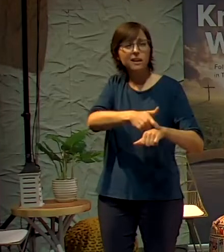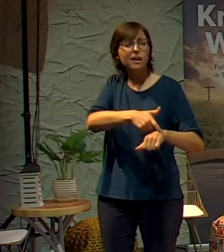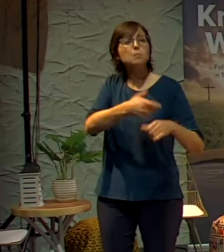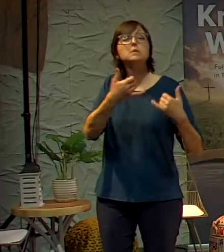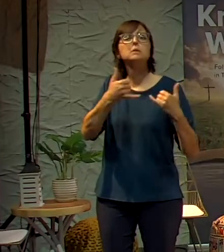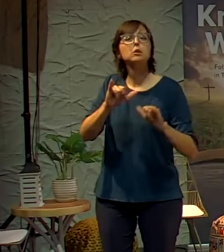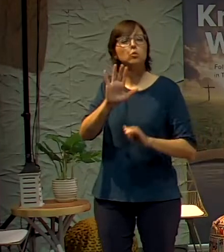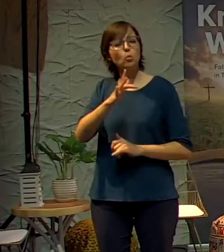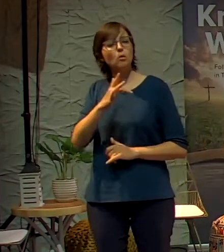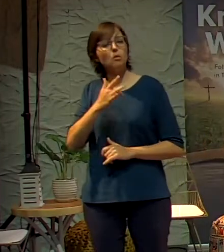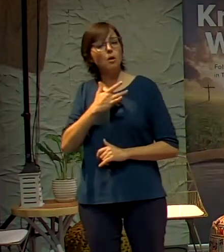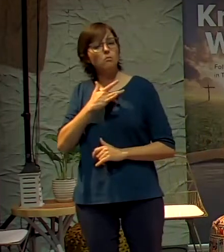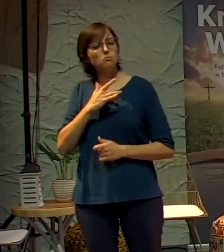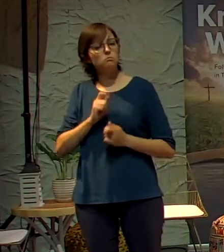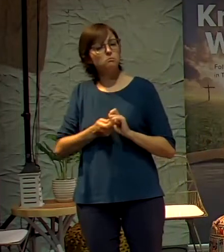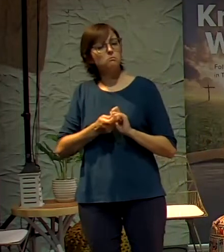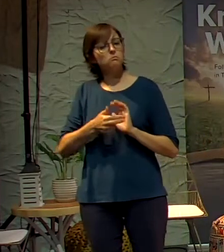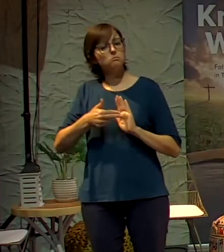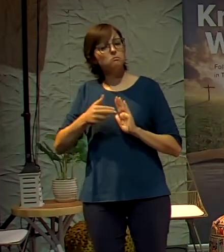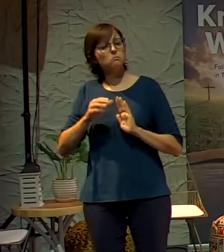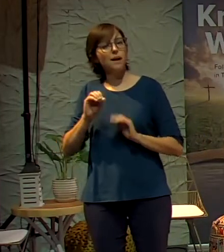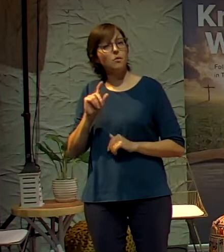outsider. It's not easy, right?